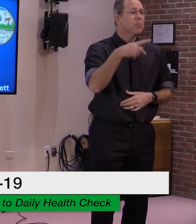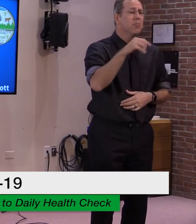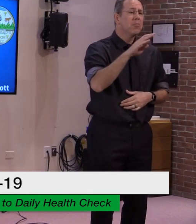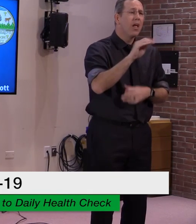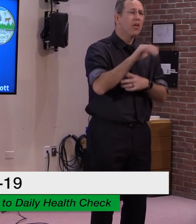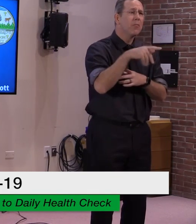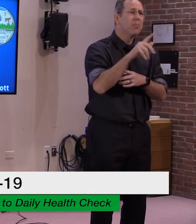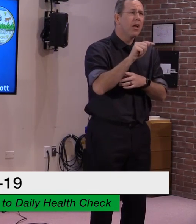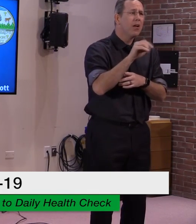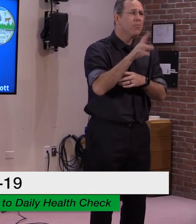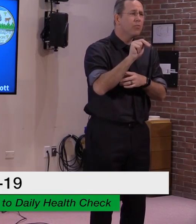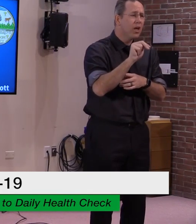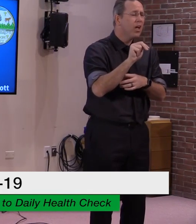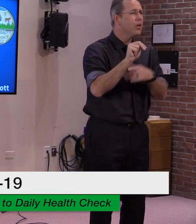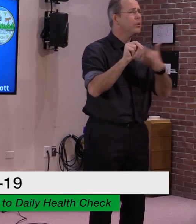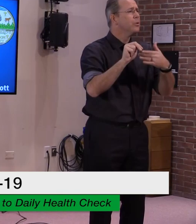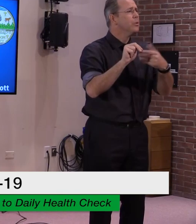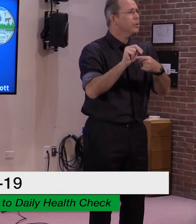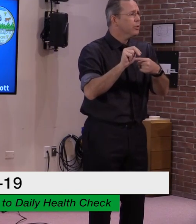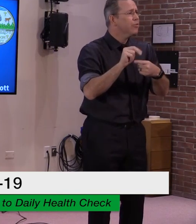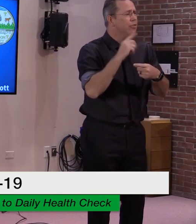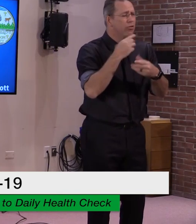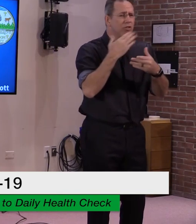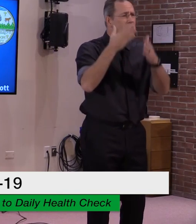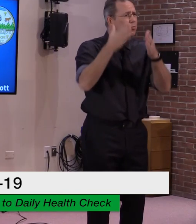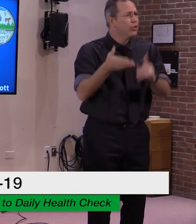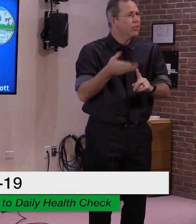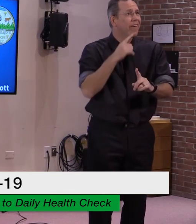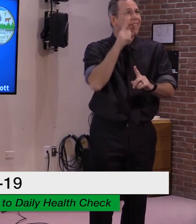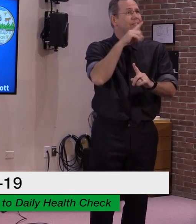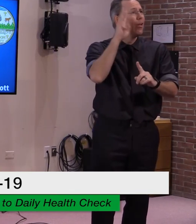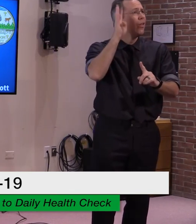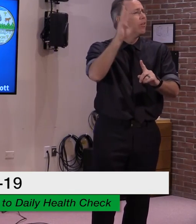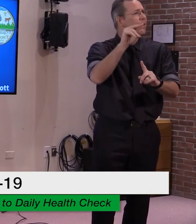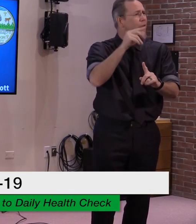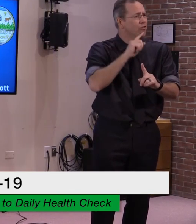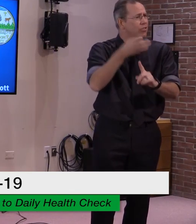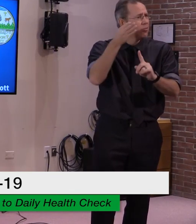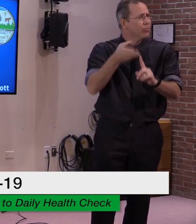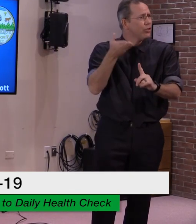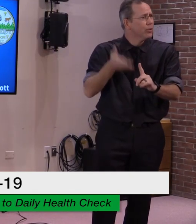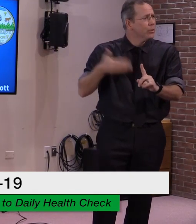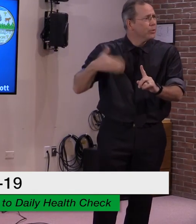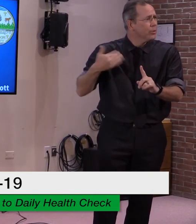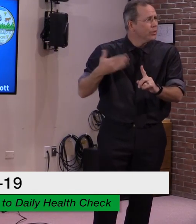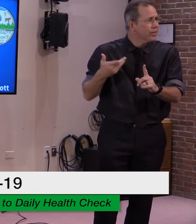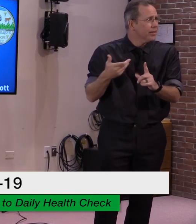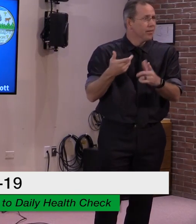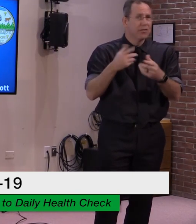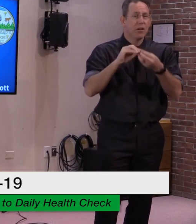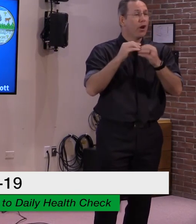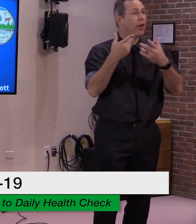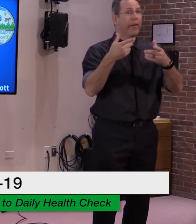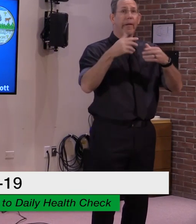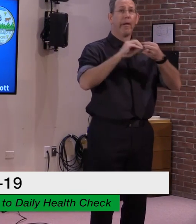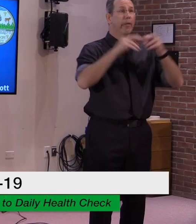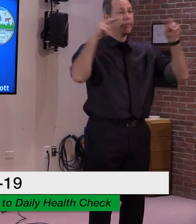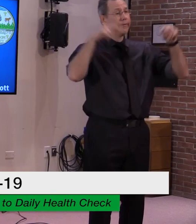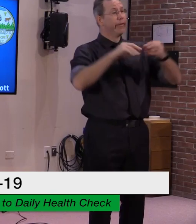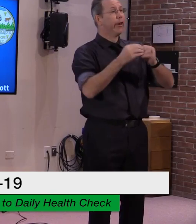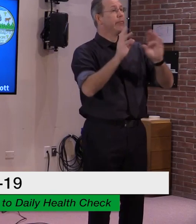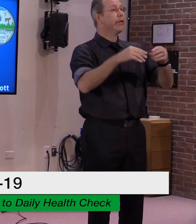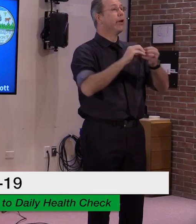virus because these deaths are not just numbers they're people who love their families